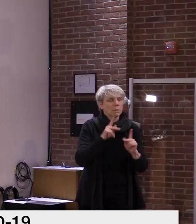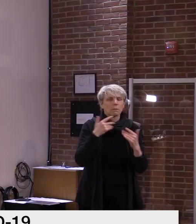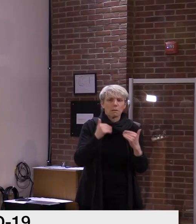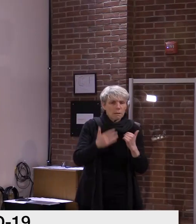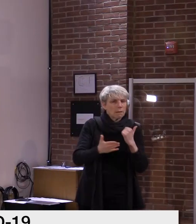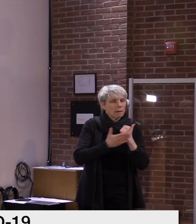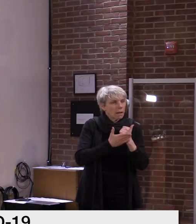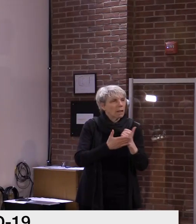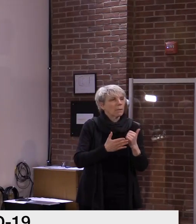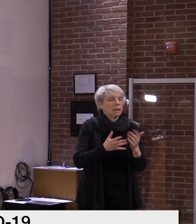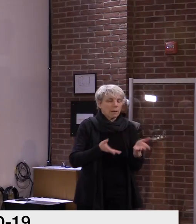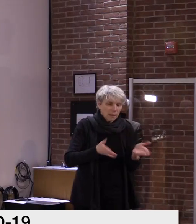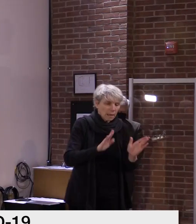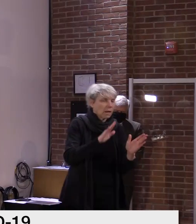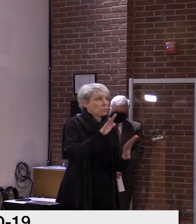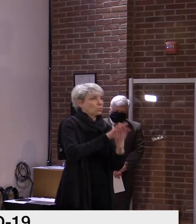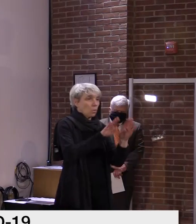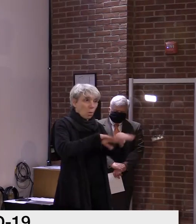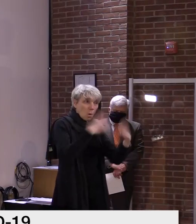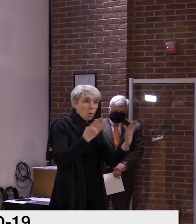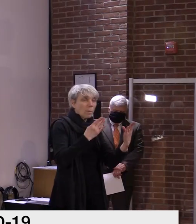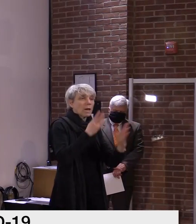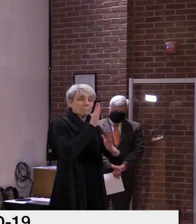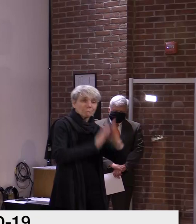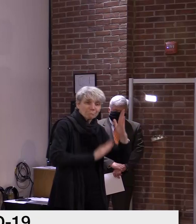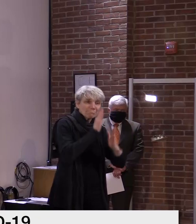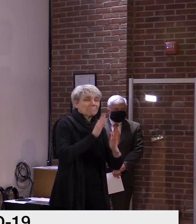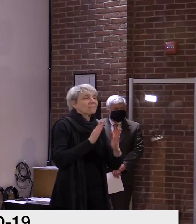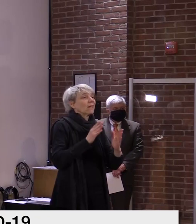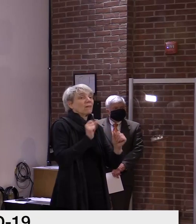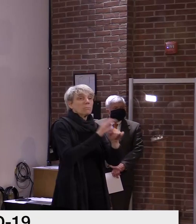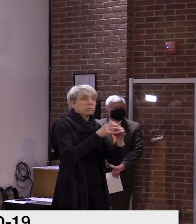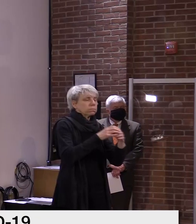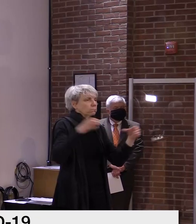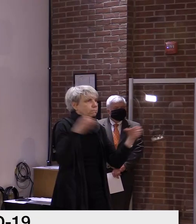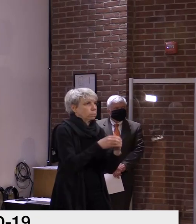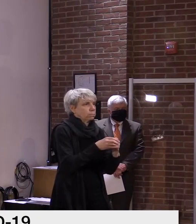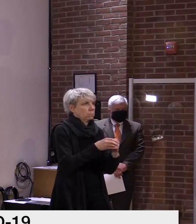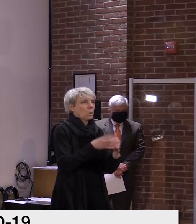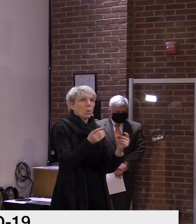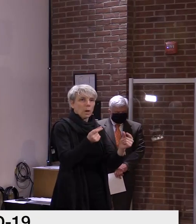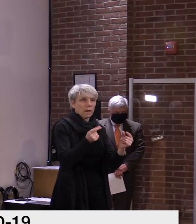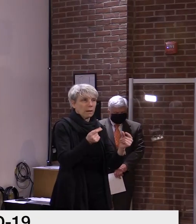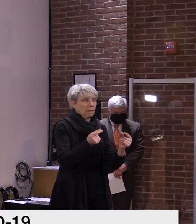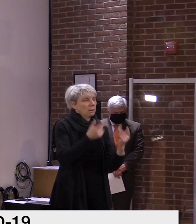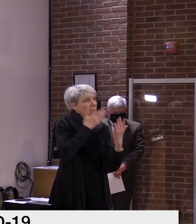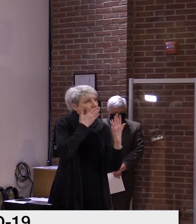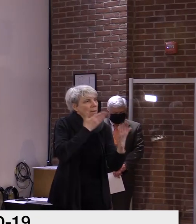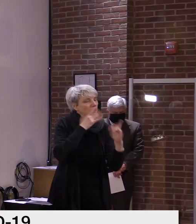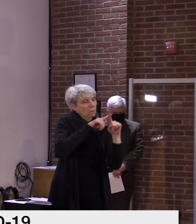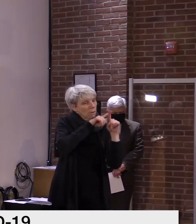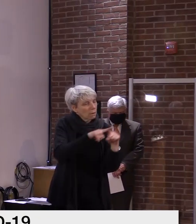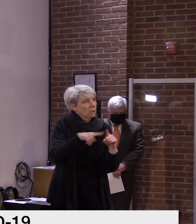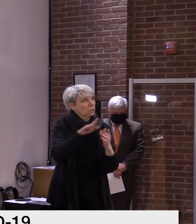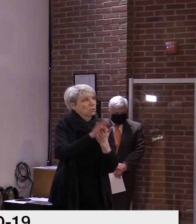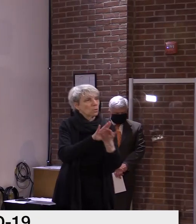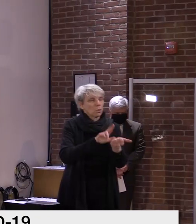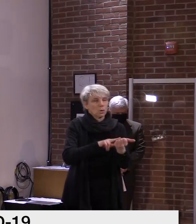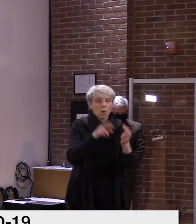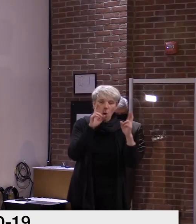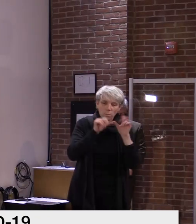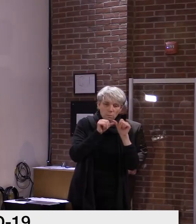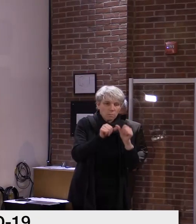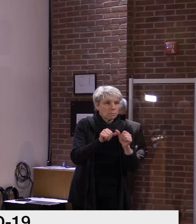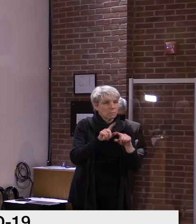in school and minimize outbreaks where possible. We hope we can continue to use their skills and wisdom as